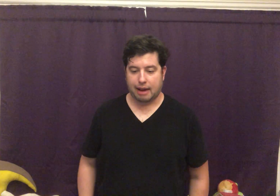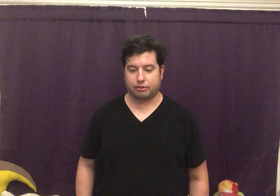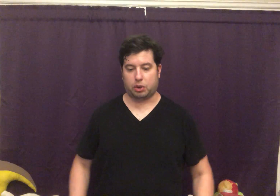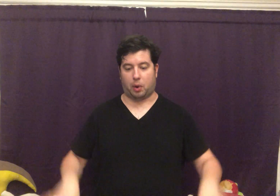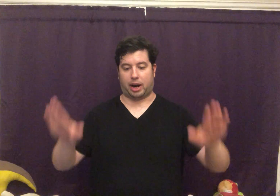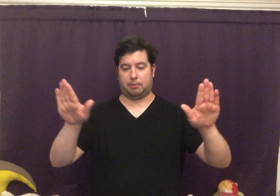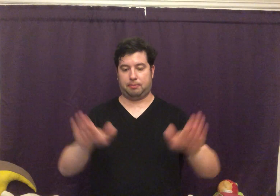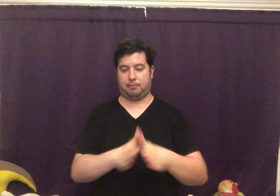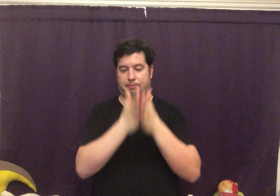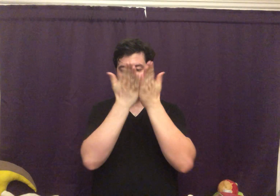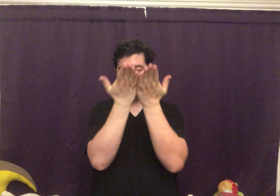Everywhere.